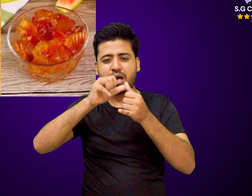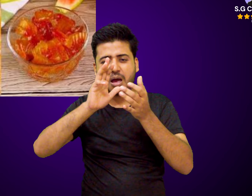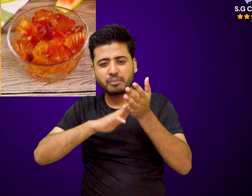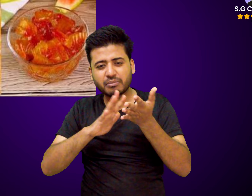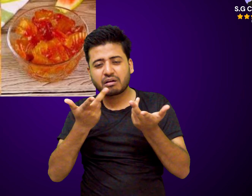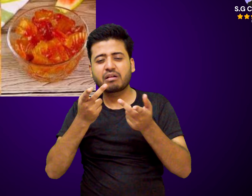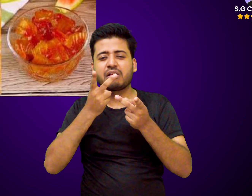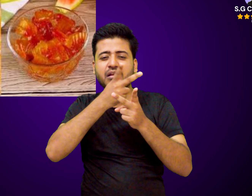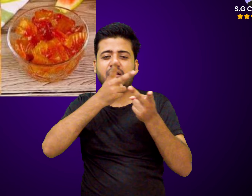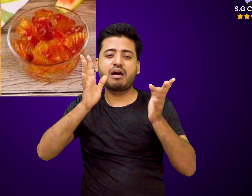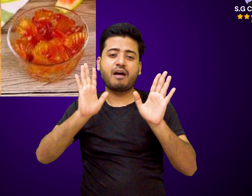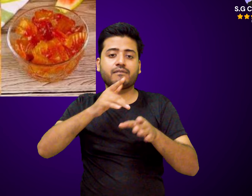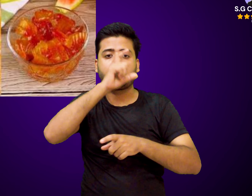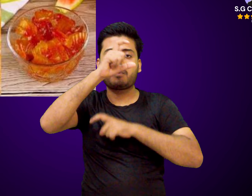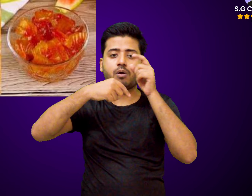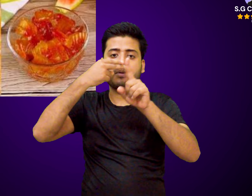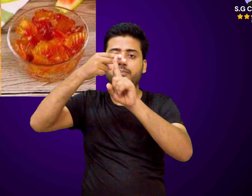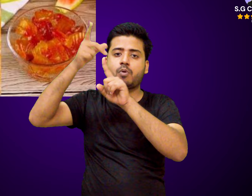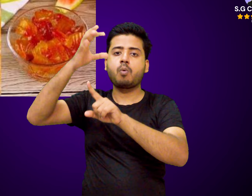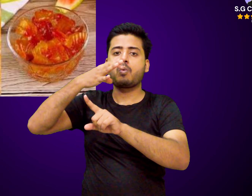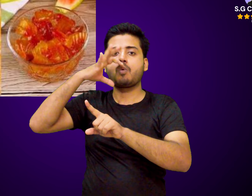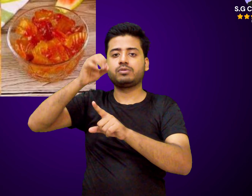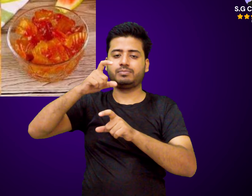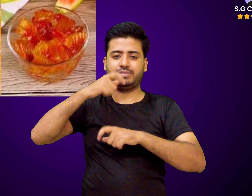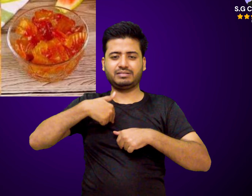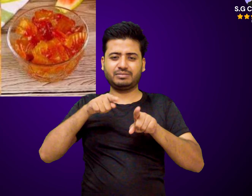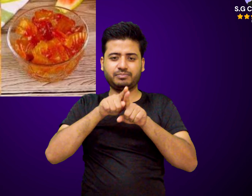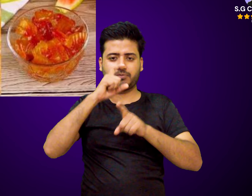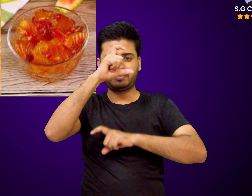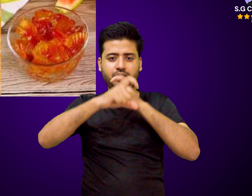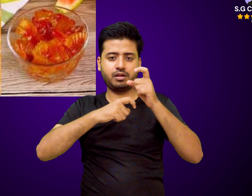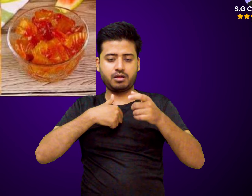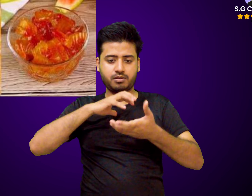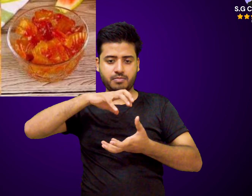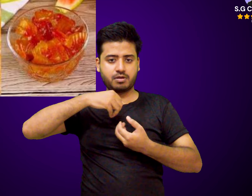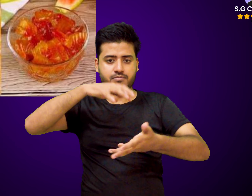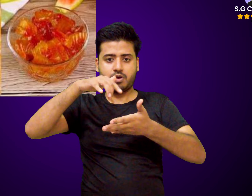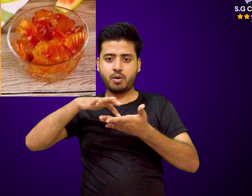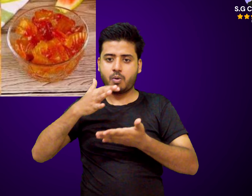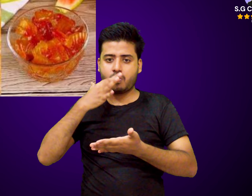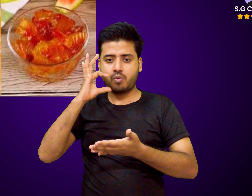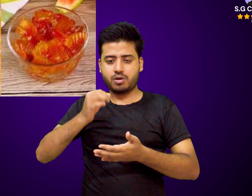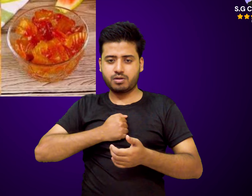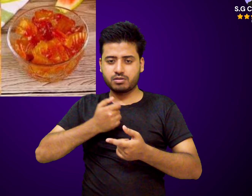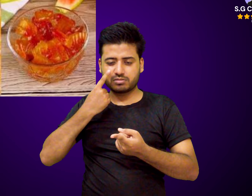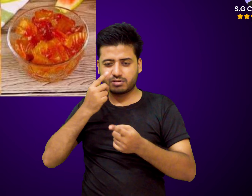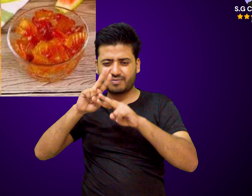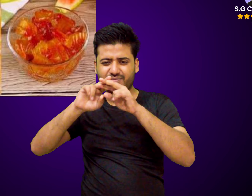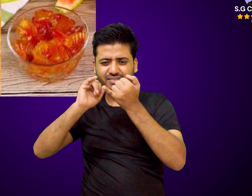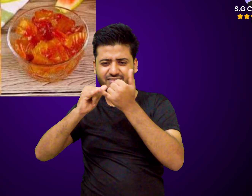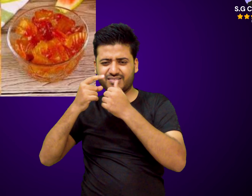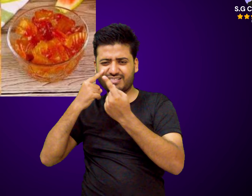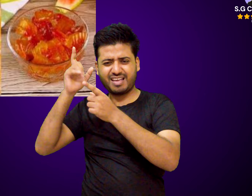into small pieces and buried near plants to add nutrients to the soil. A chat with Ma in a lazy summer afternoon ended up in making